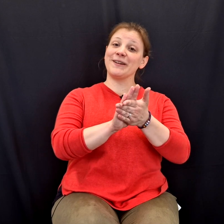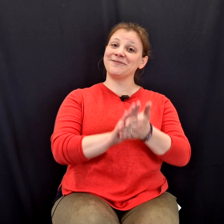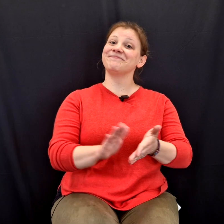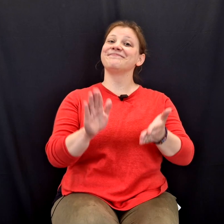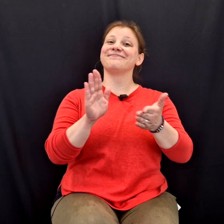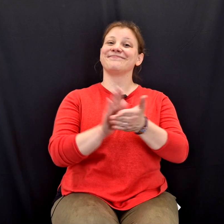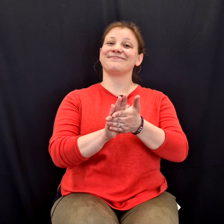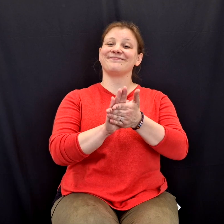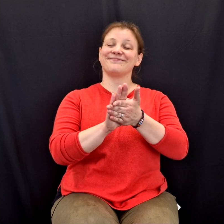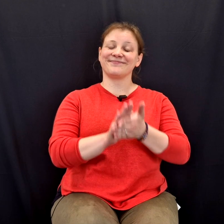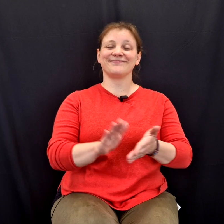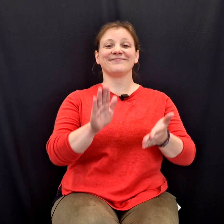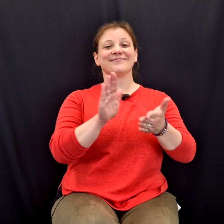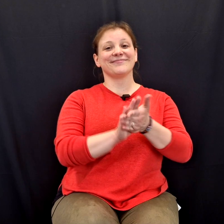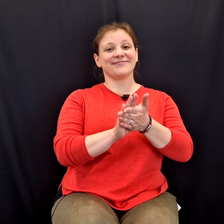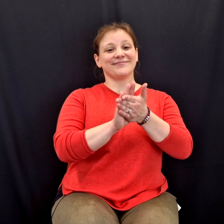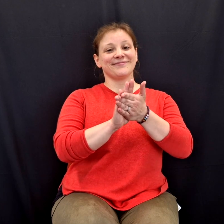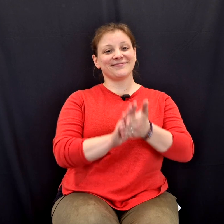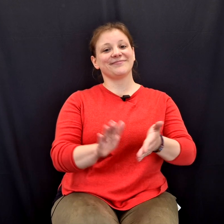Keep going.